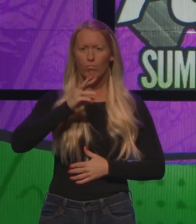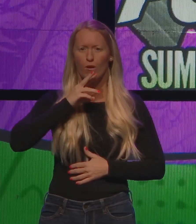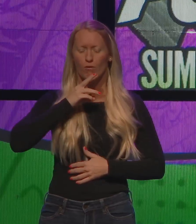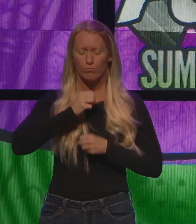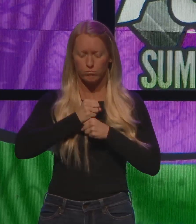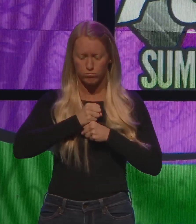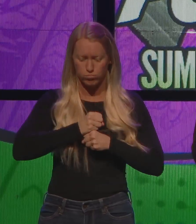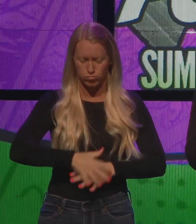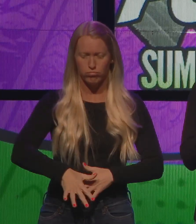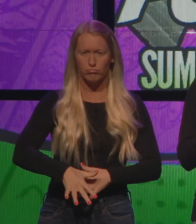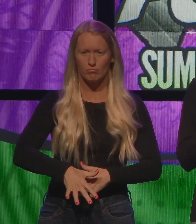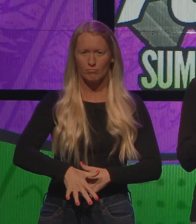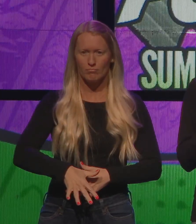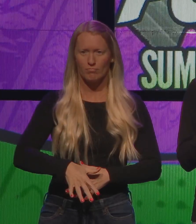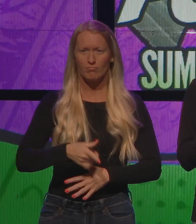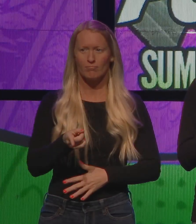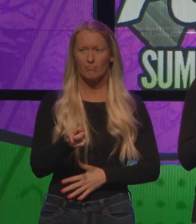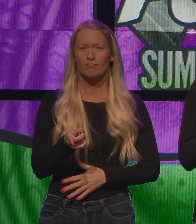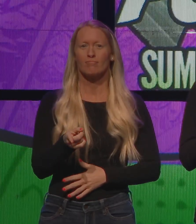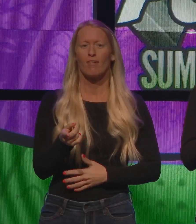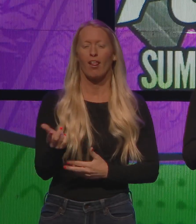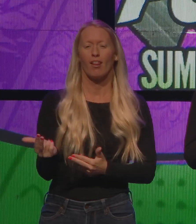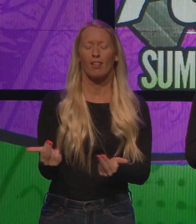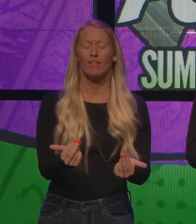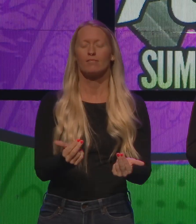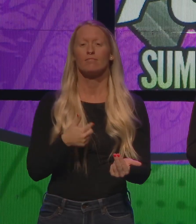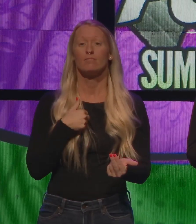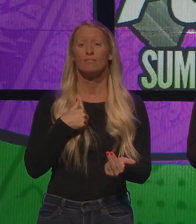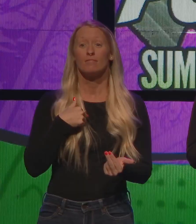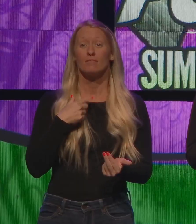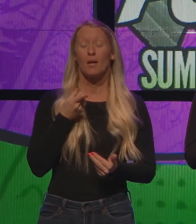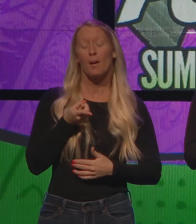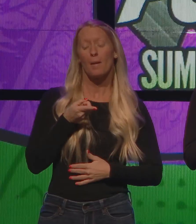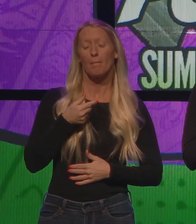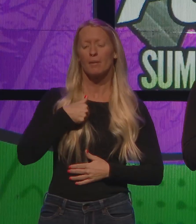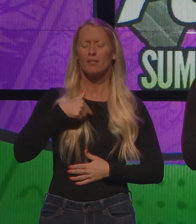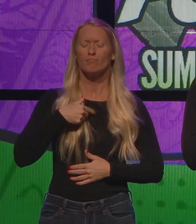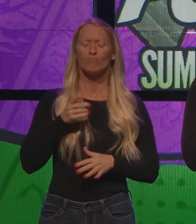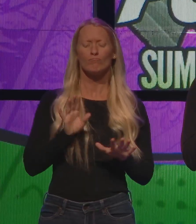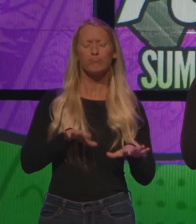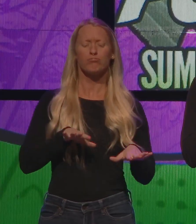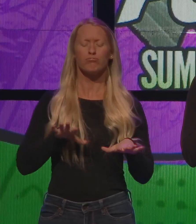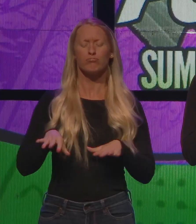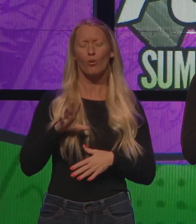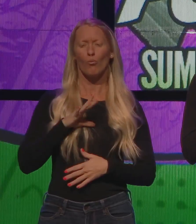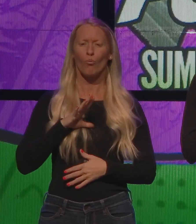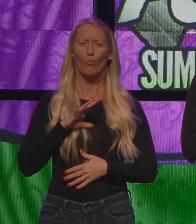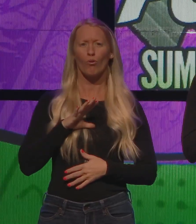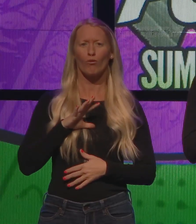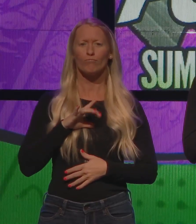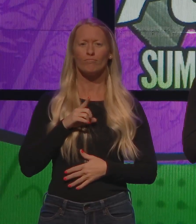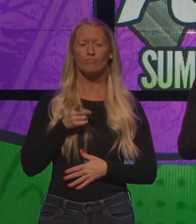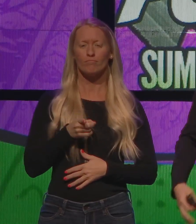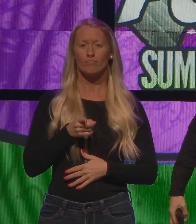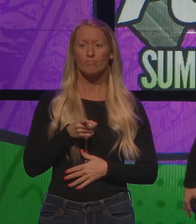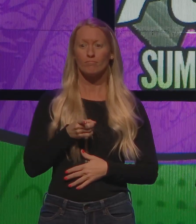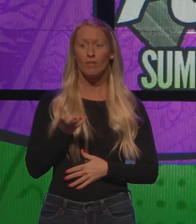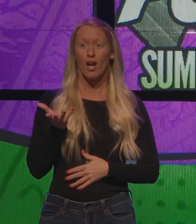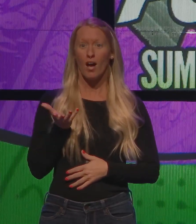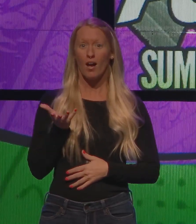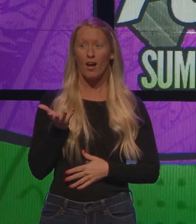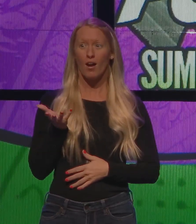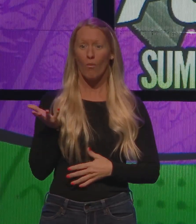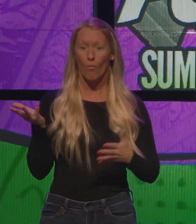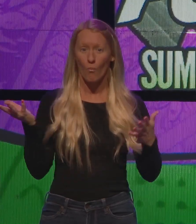And, of course, me being just so calm, cool, and collected, I just proceeded to go,